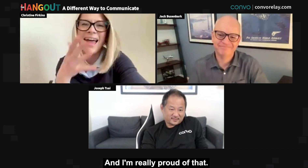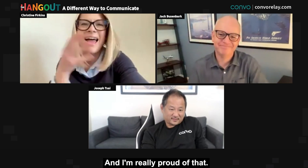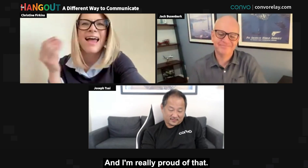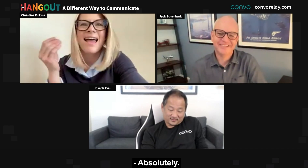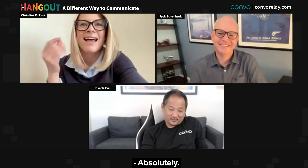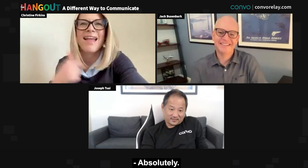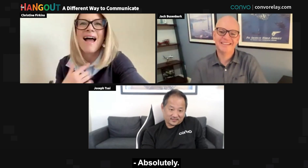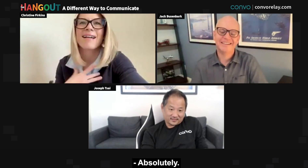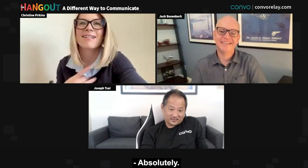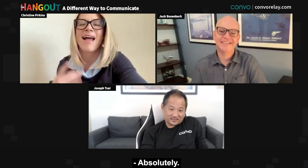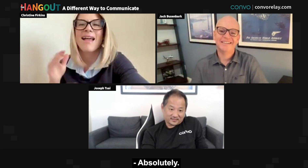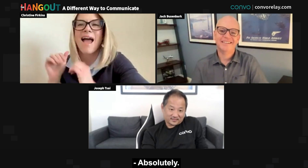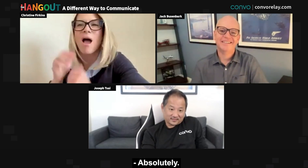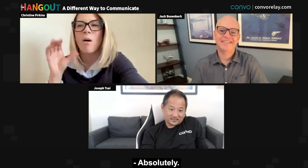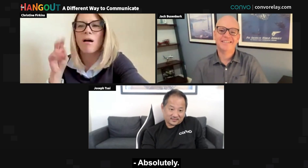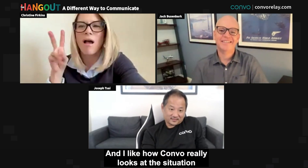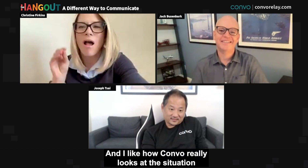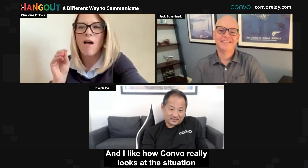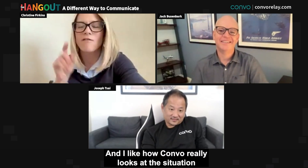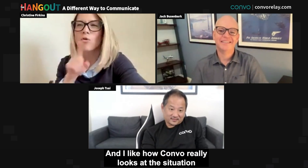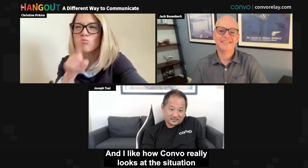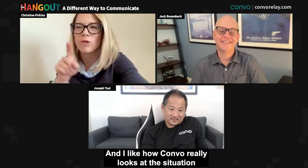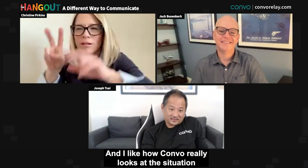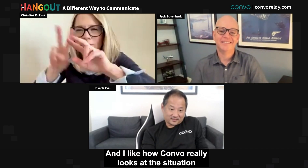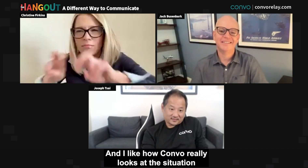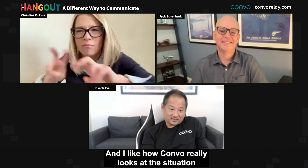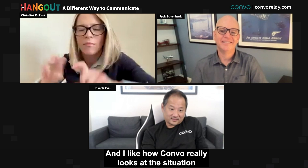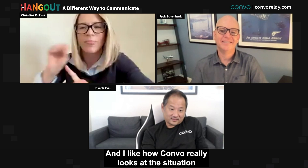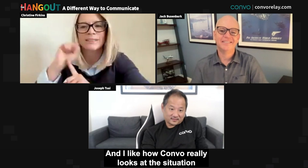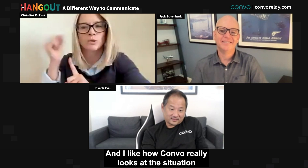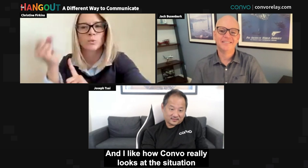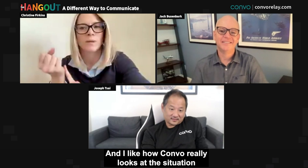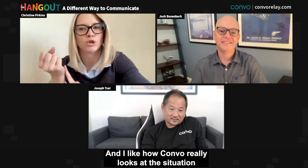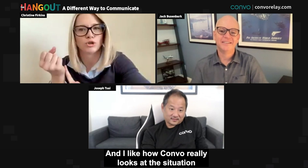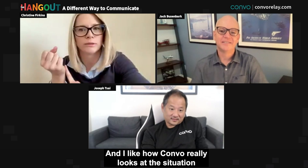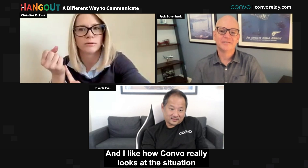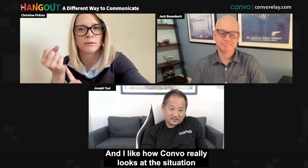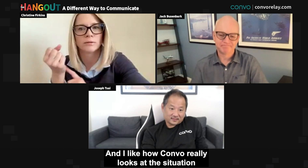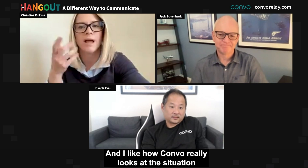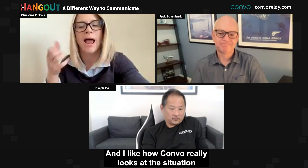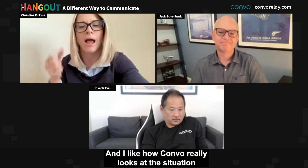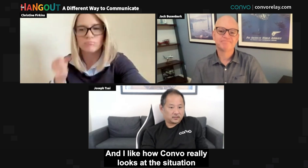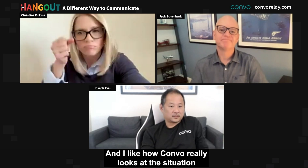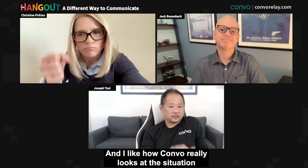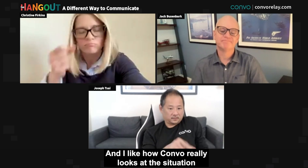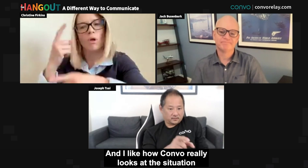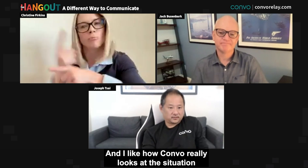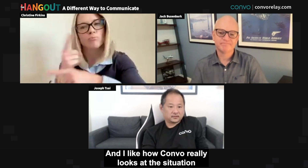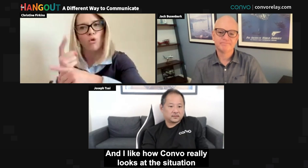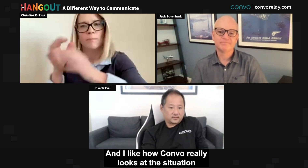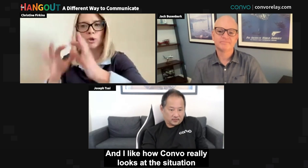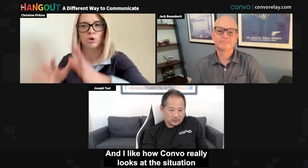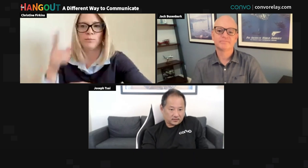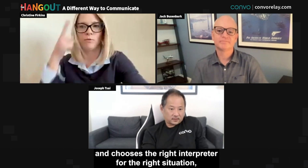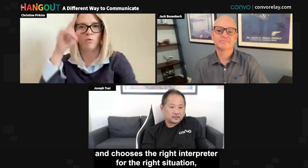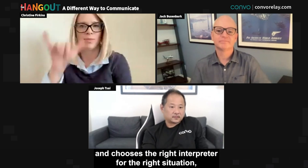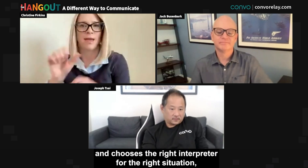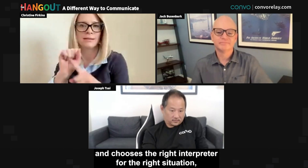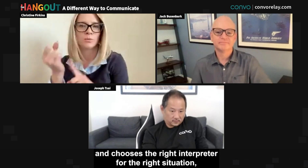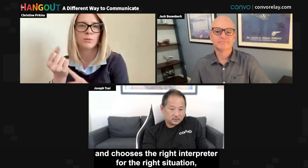of that. Absolutely. And I like how Convo really looks at the situation and chooses the